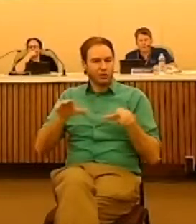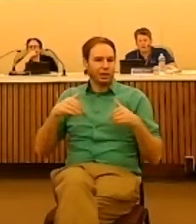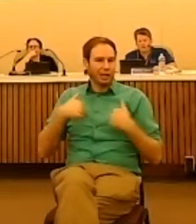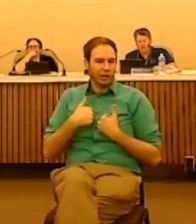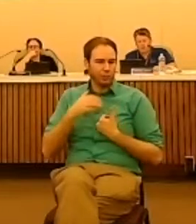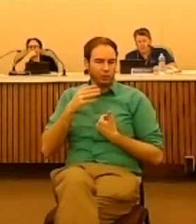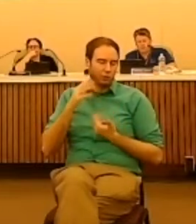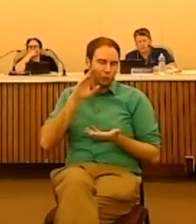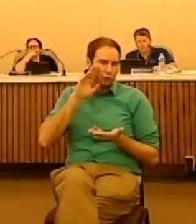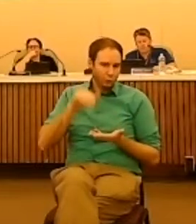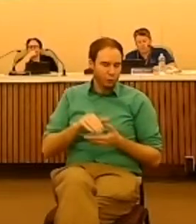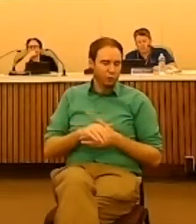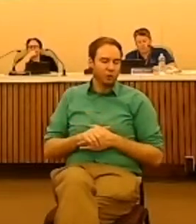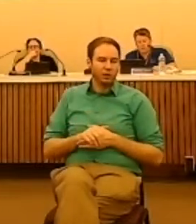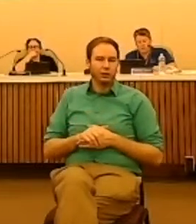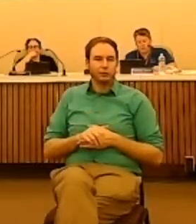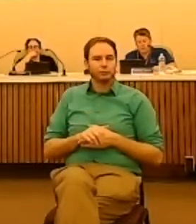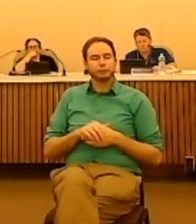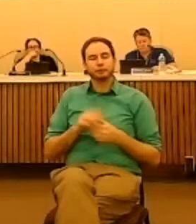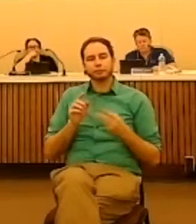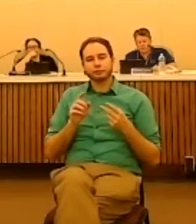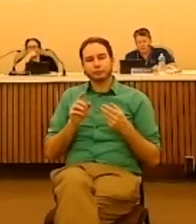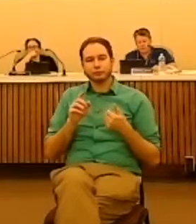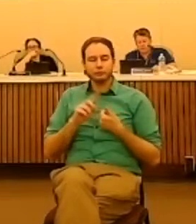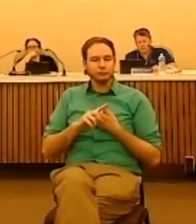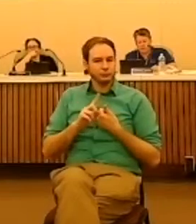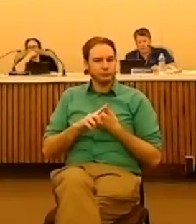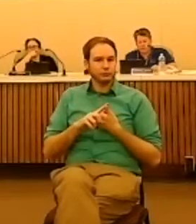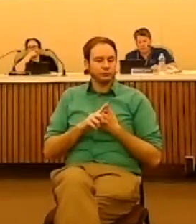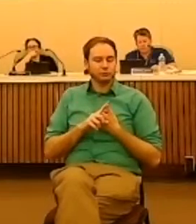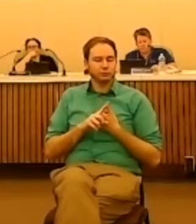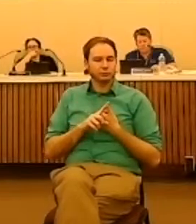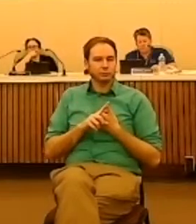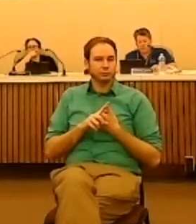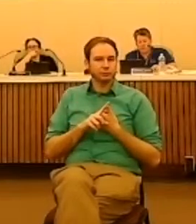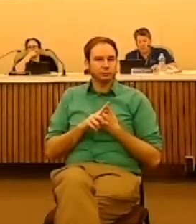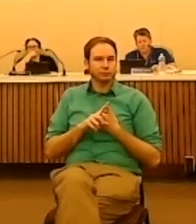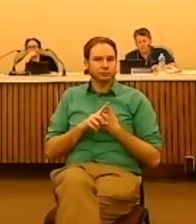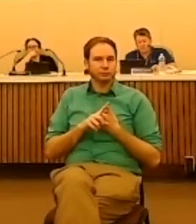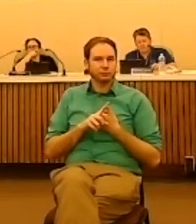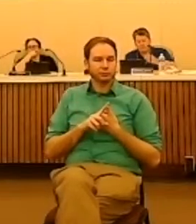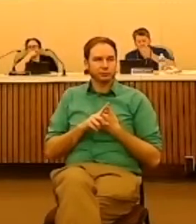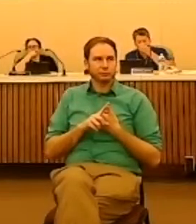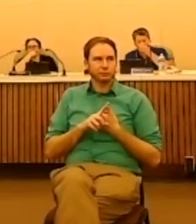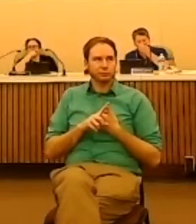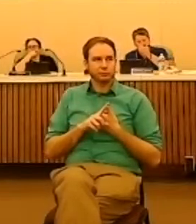Right. One of the things, there's at least a